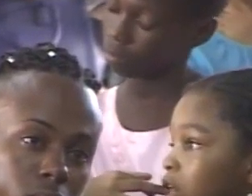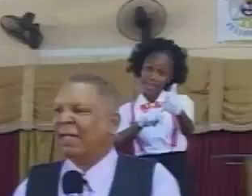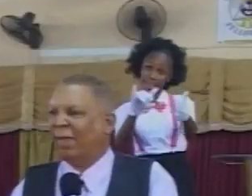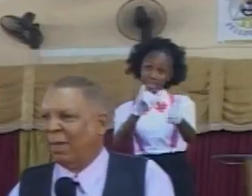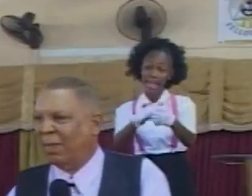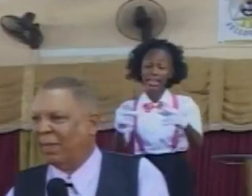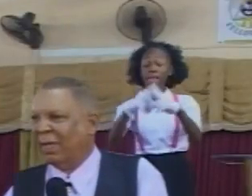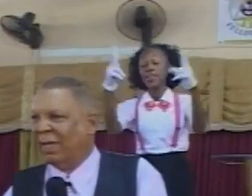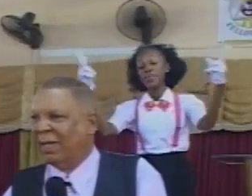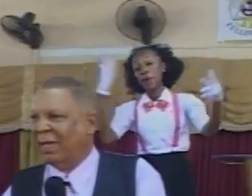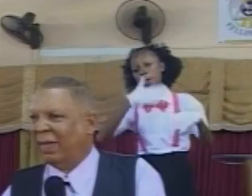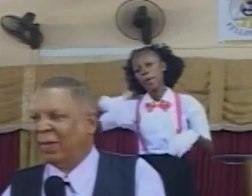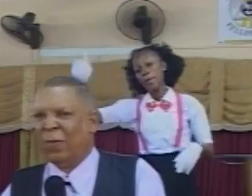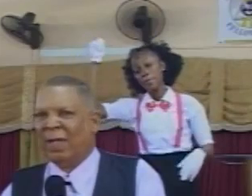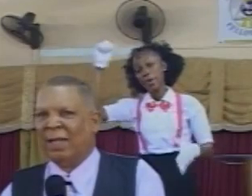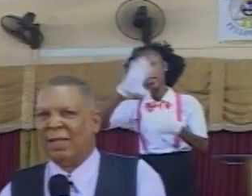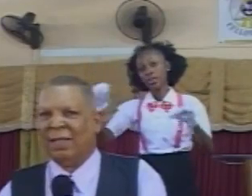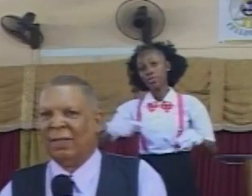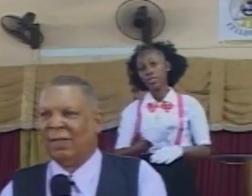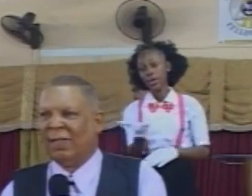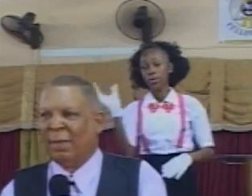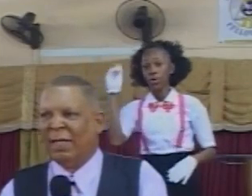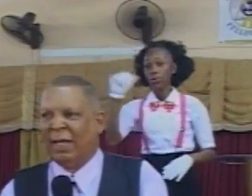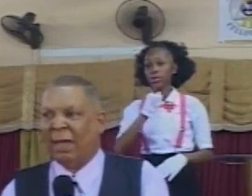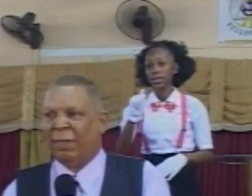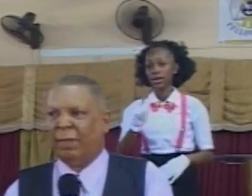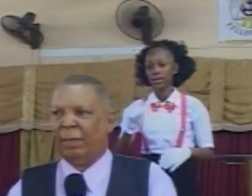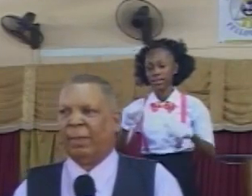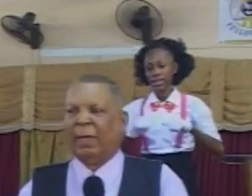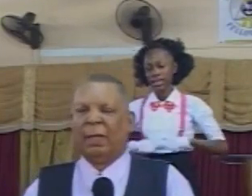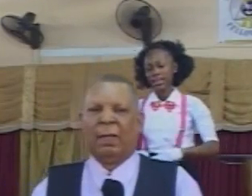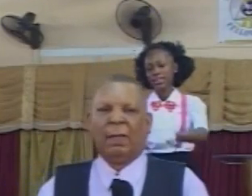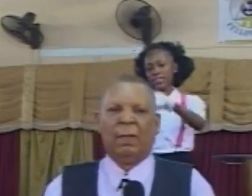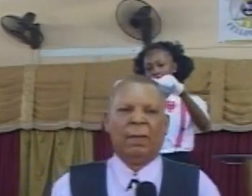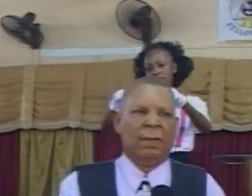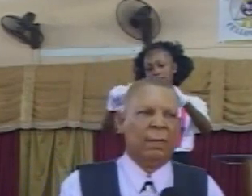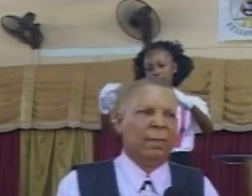the very best of them could not sustain and maintain life.